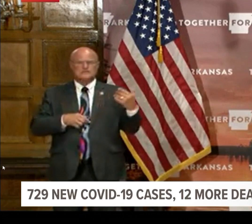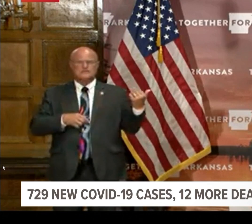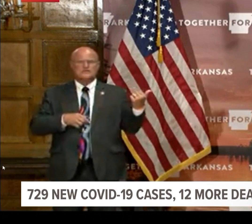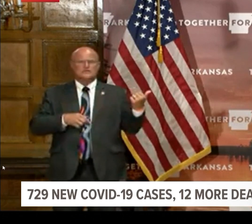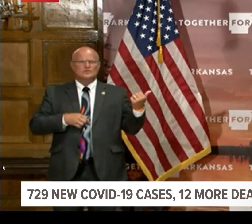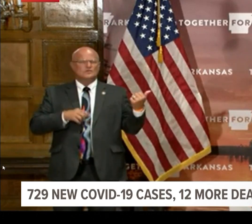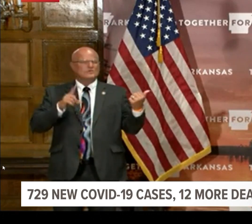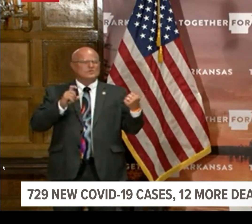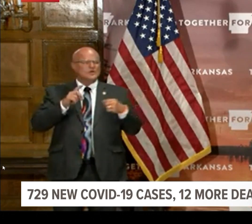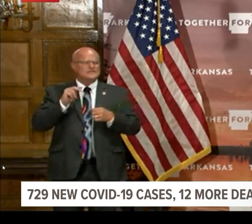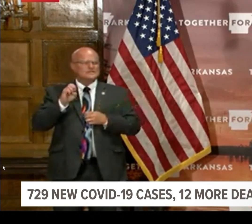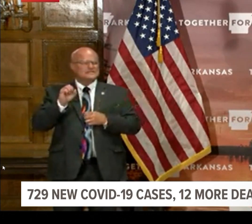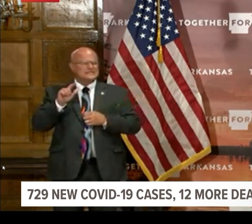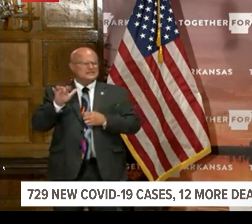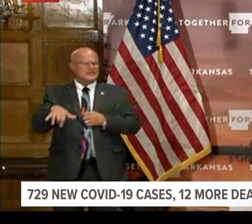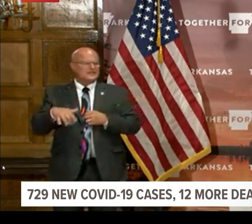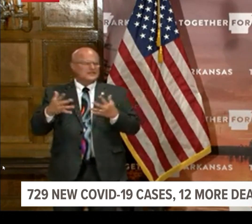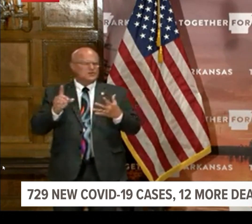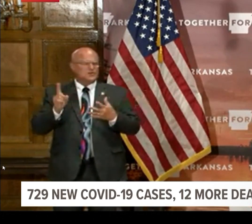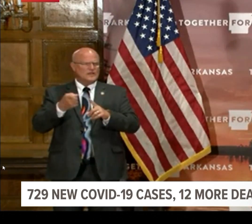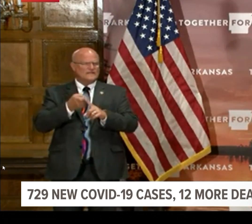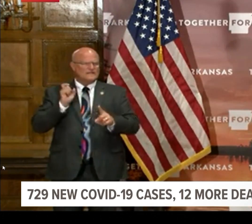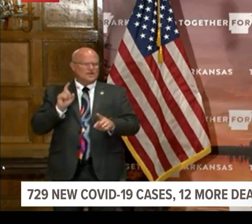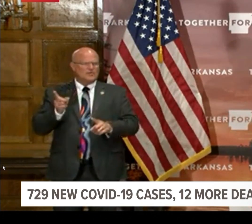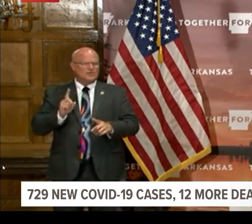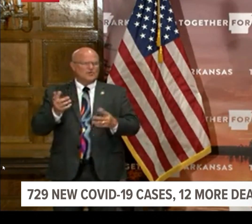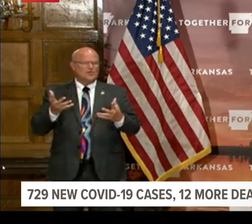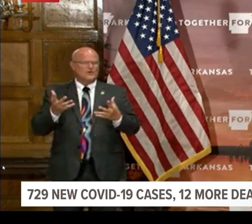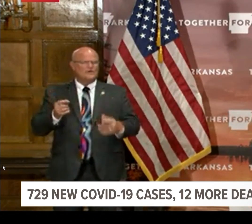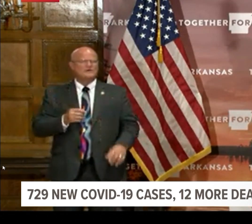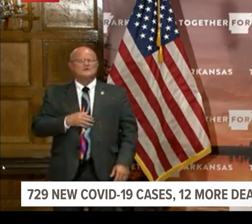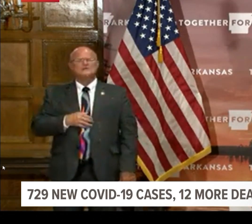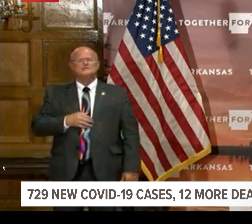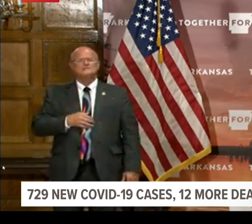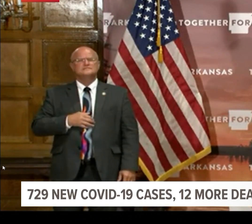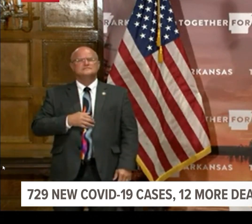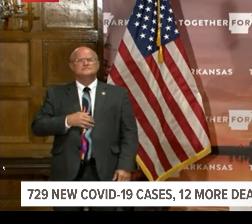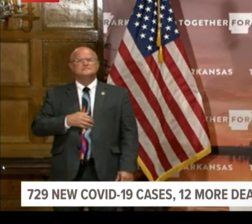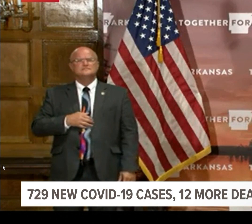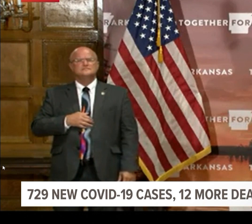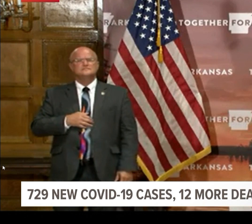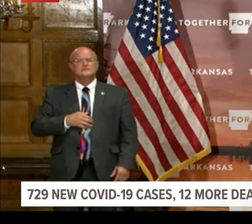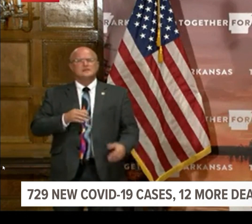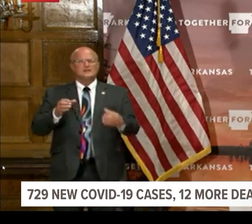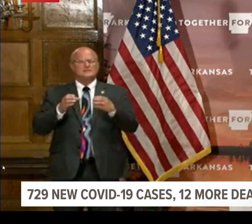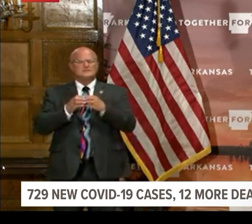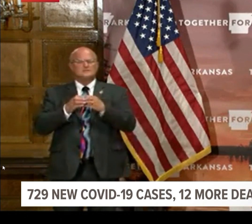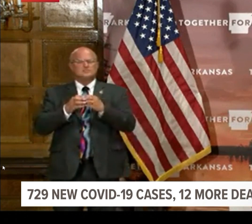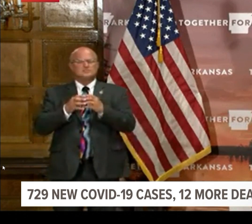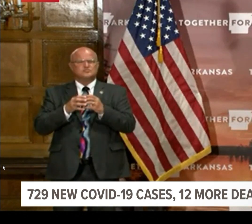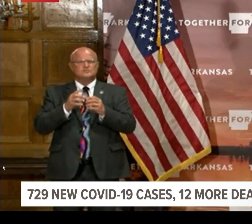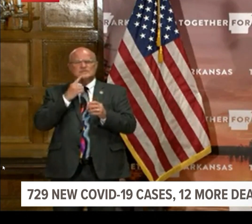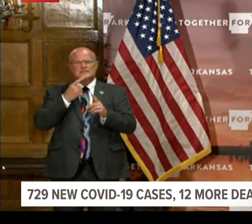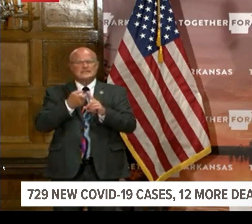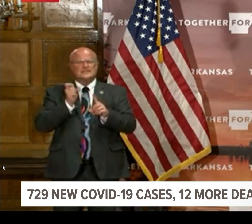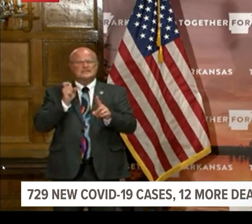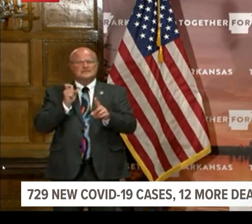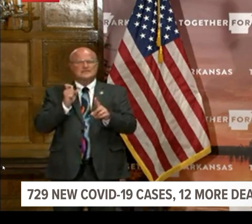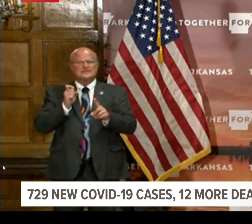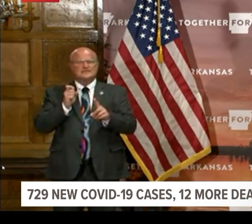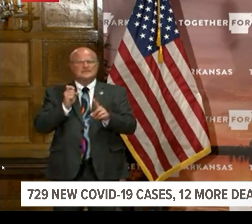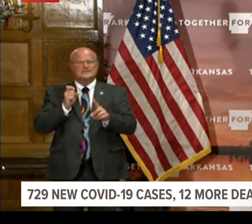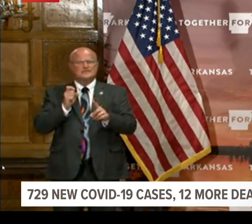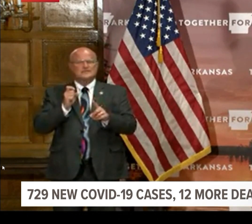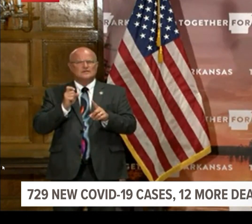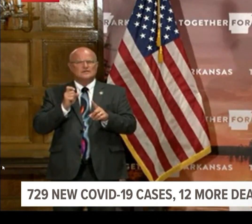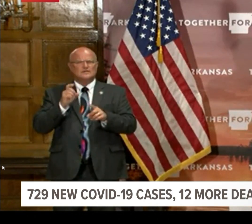Was there a question, Neil, on that as to where they came from or what? No, the congregate care report, Governor, says where they came from the Varna unit,